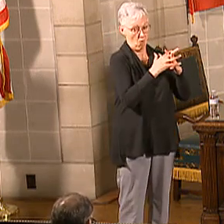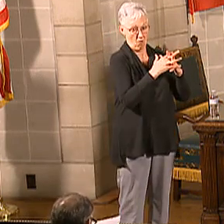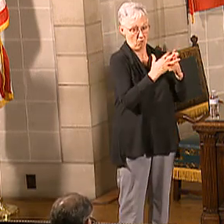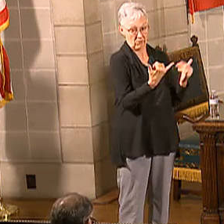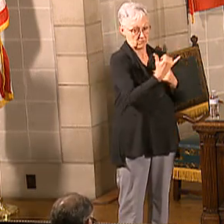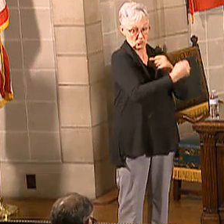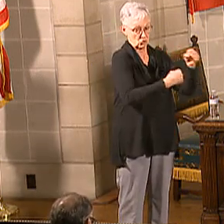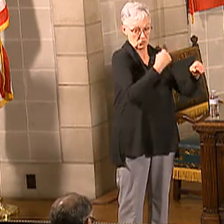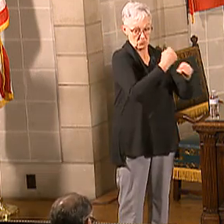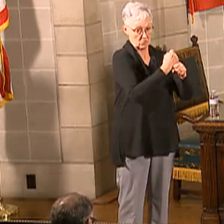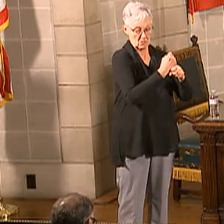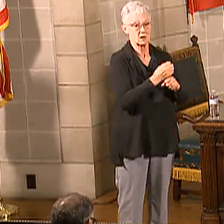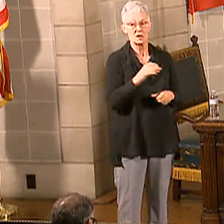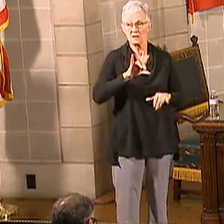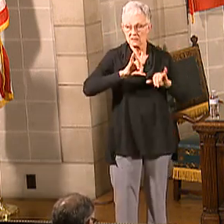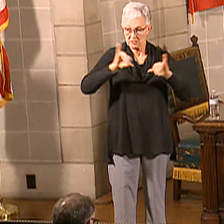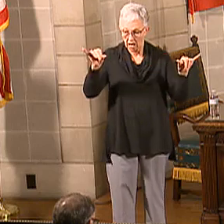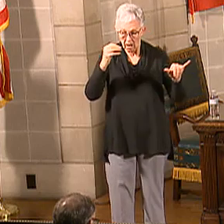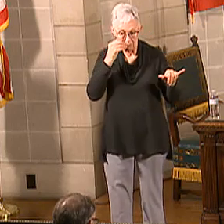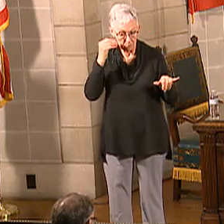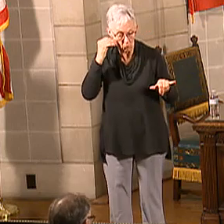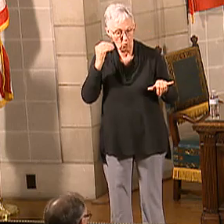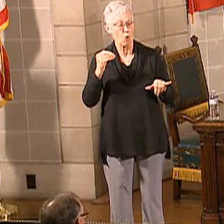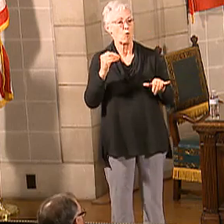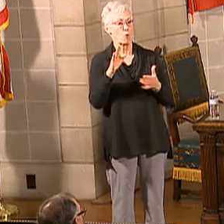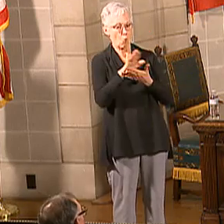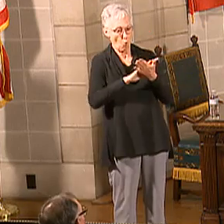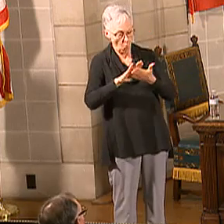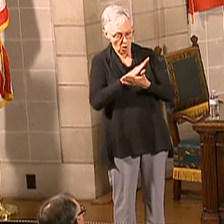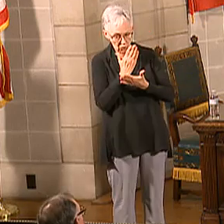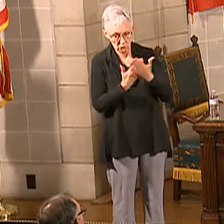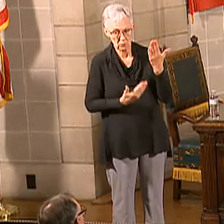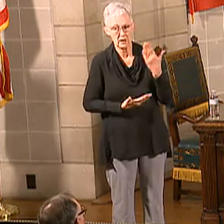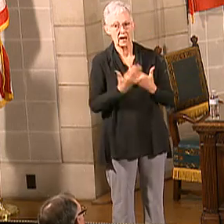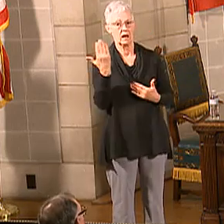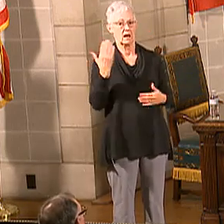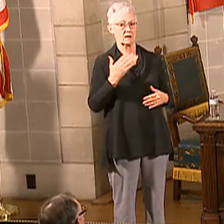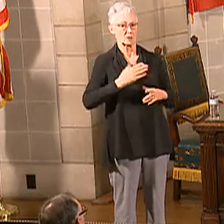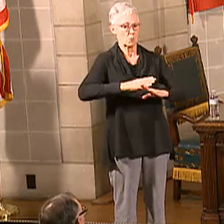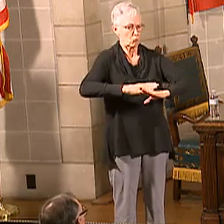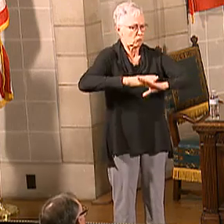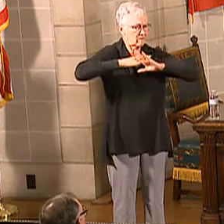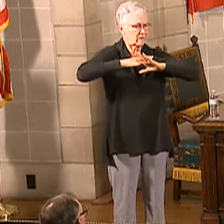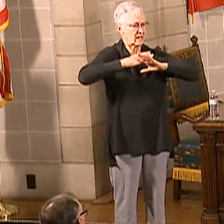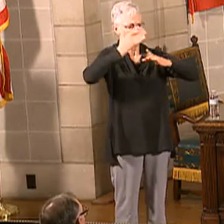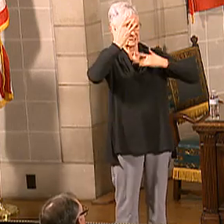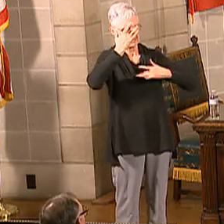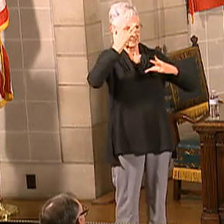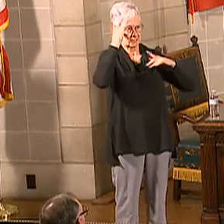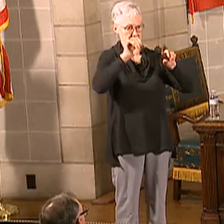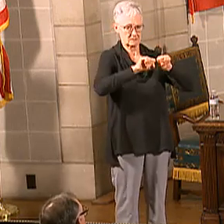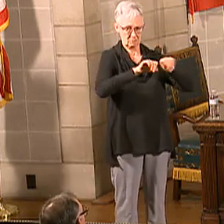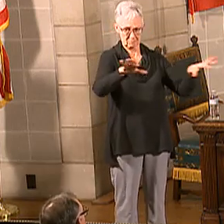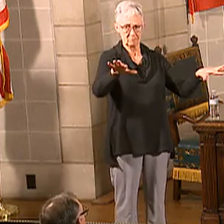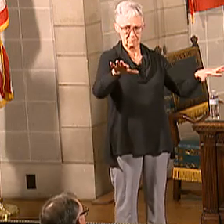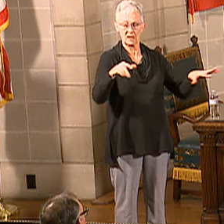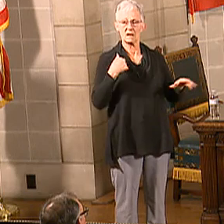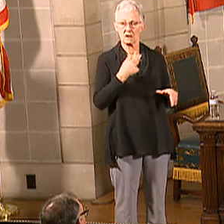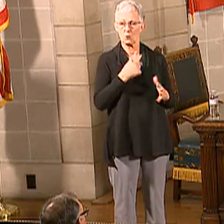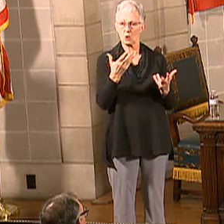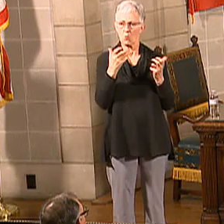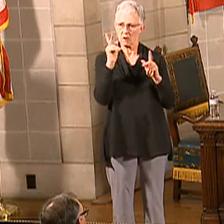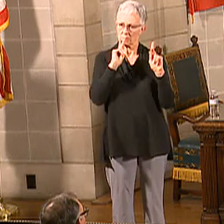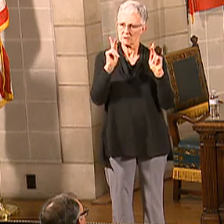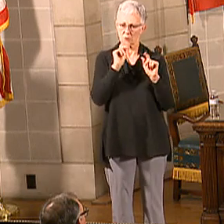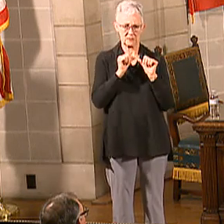about, those are critically important. We want to make sure that people are doing the right steps. We're going to continue to